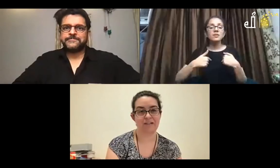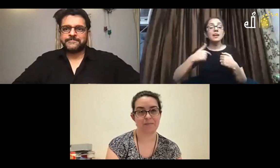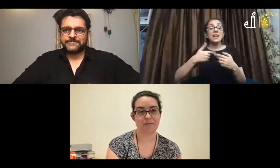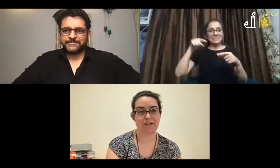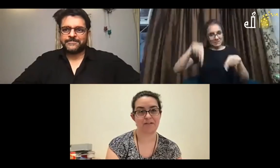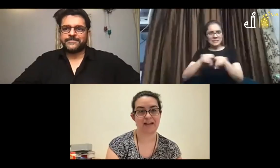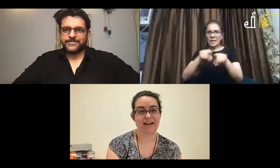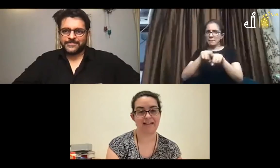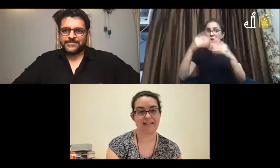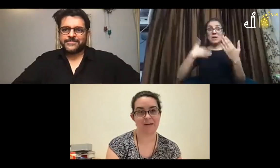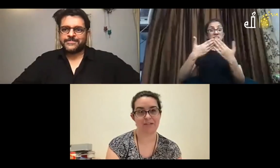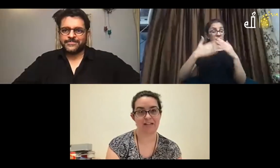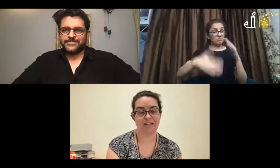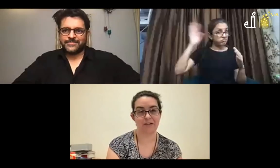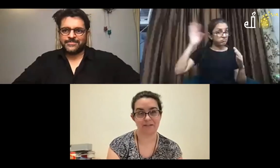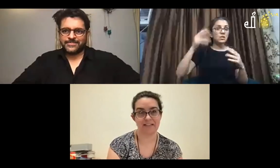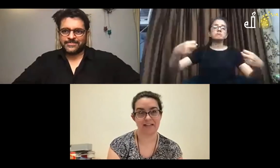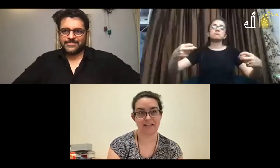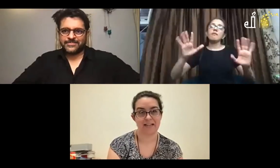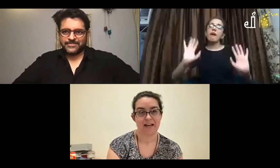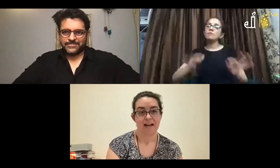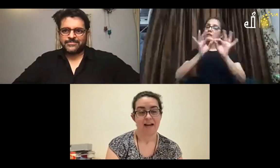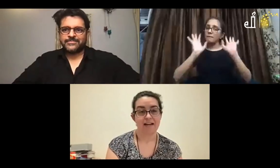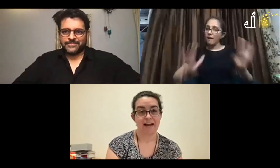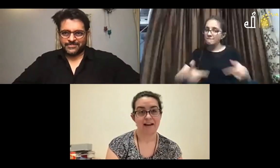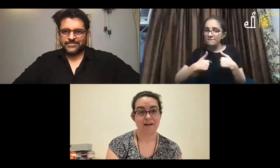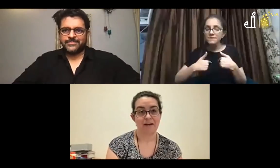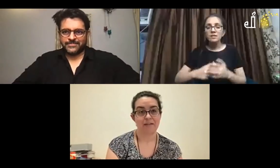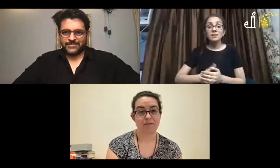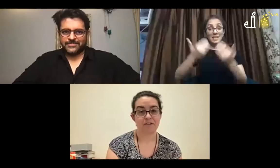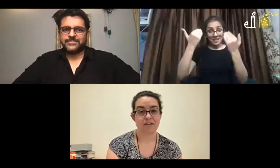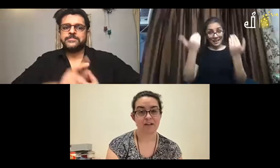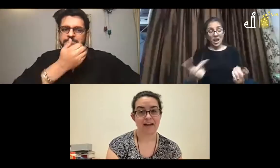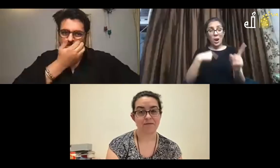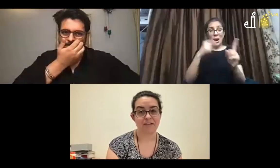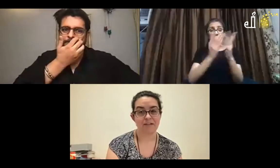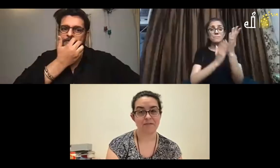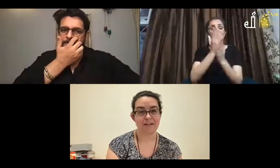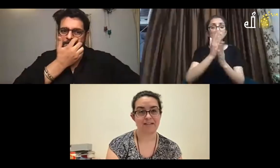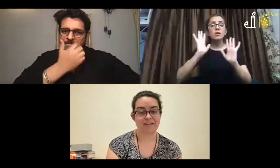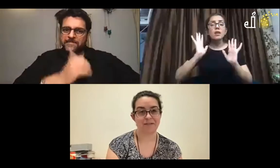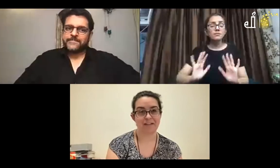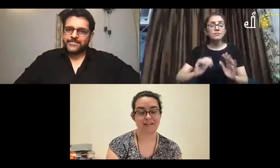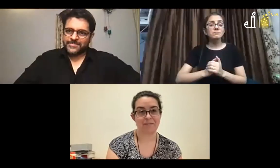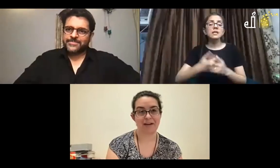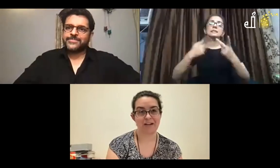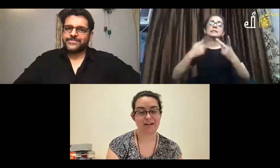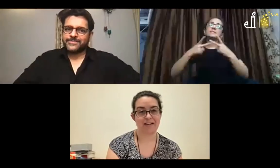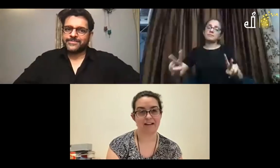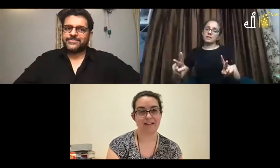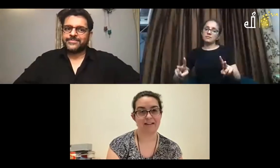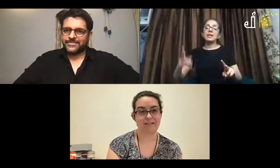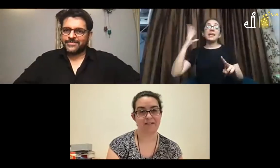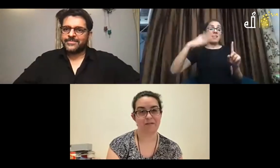had interpreters, I had captioning services. And now, as a professional, I have to do things differently than my